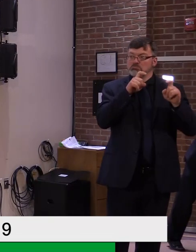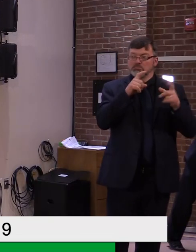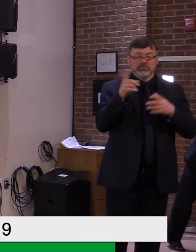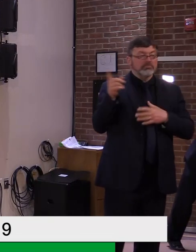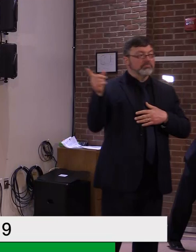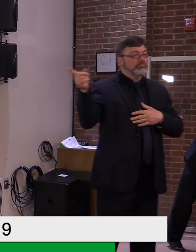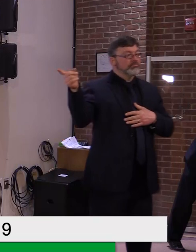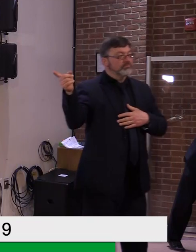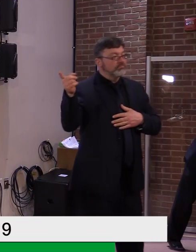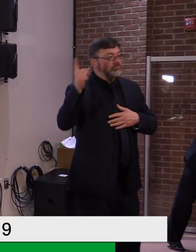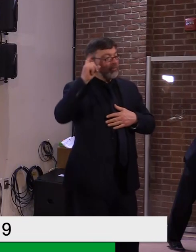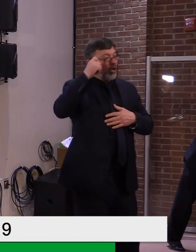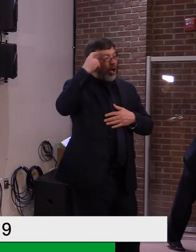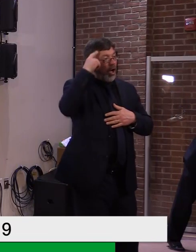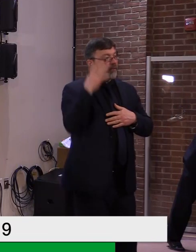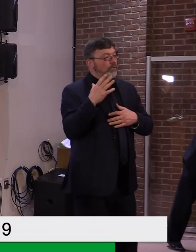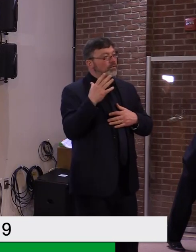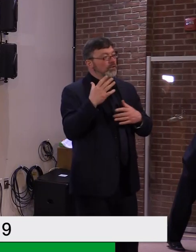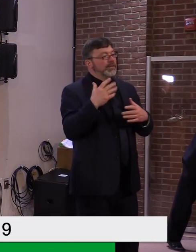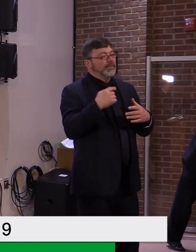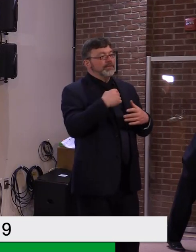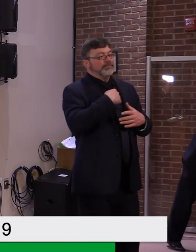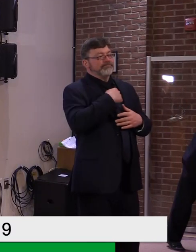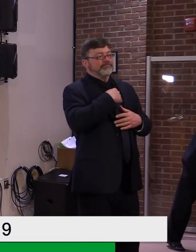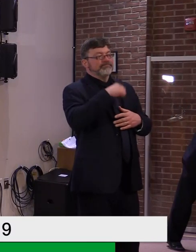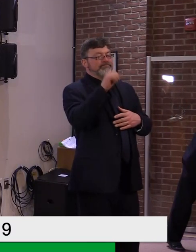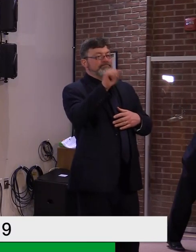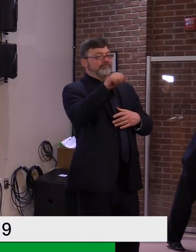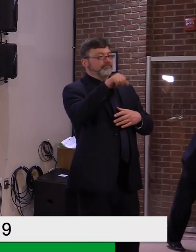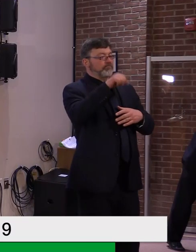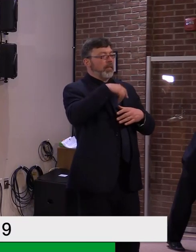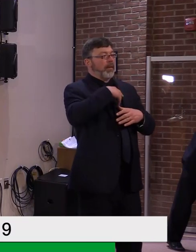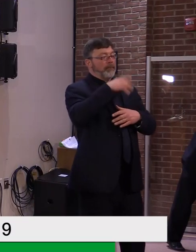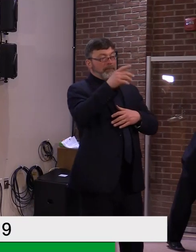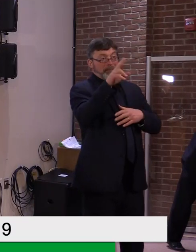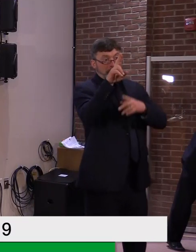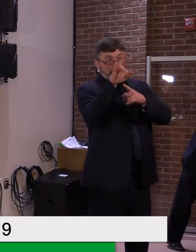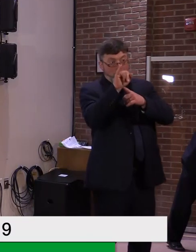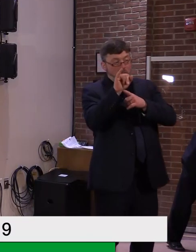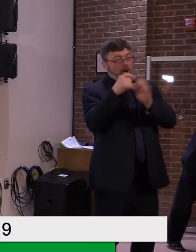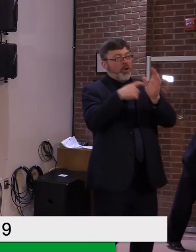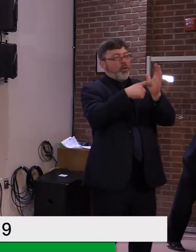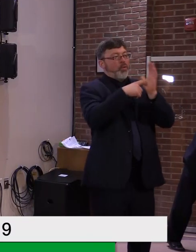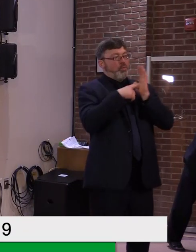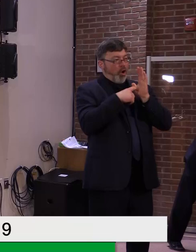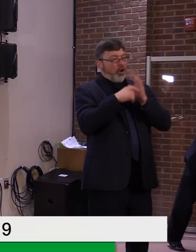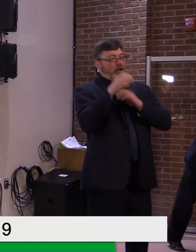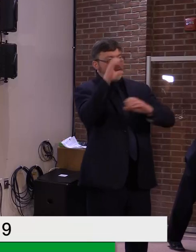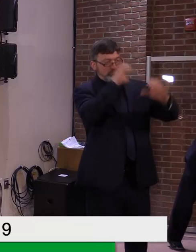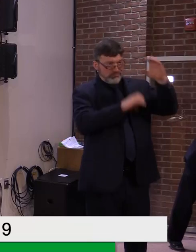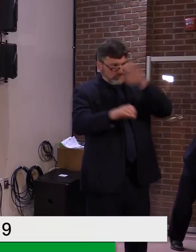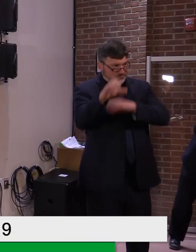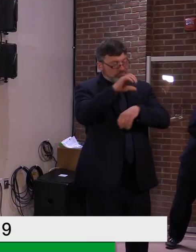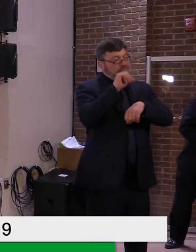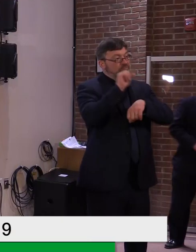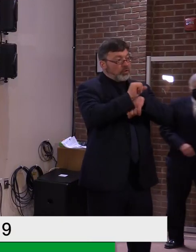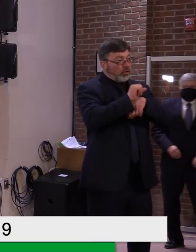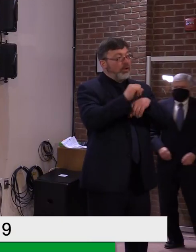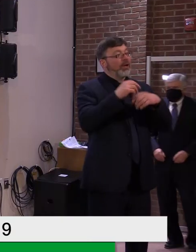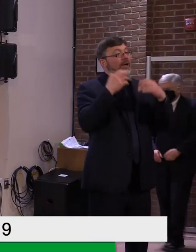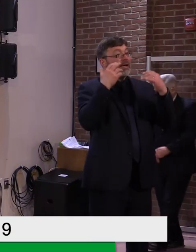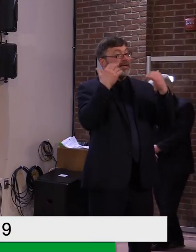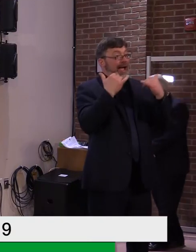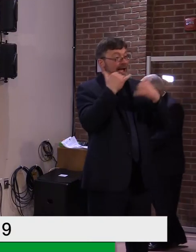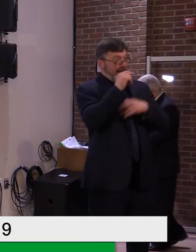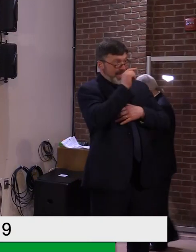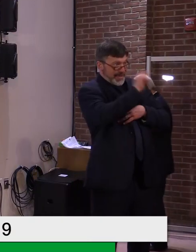Mm-hmm. As soon as we are able to vaccinate more Vermonters, I think that then there's no reason they can't go back to work. I